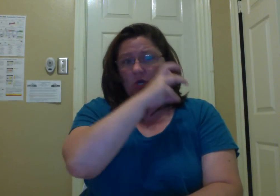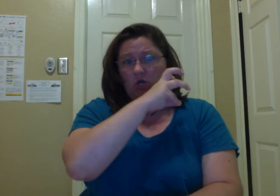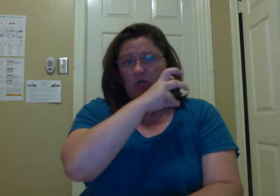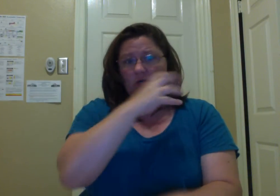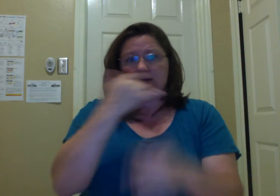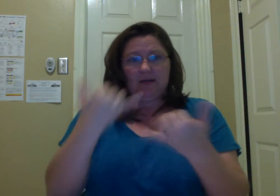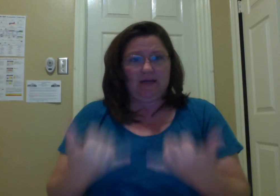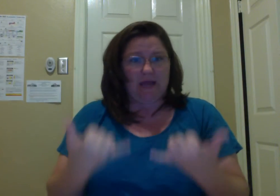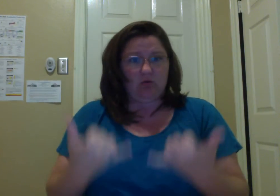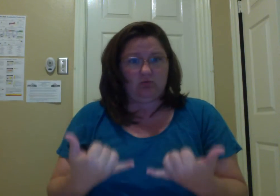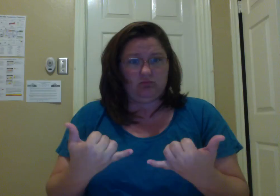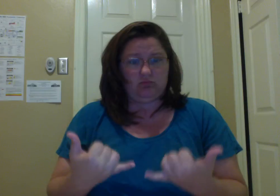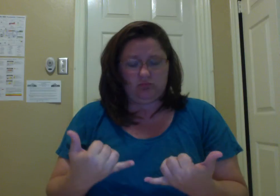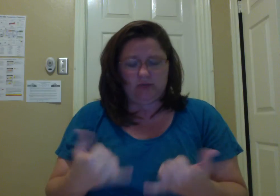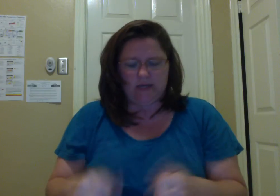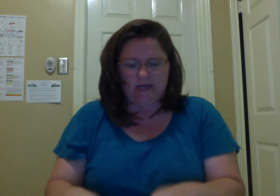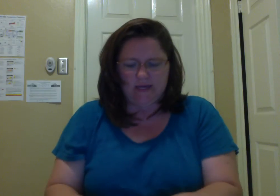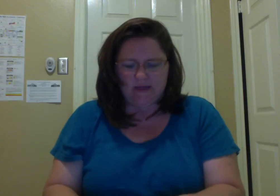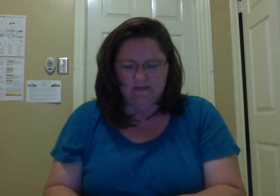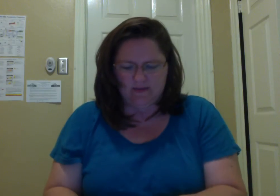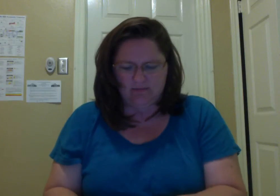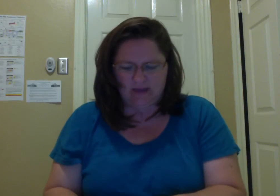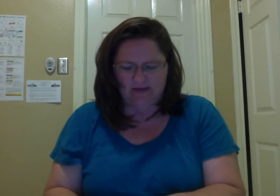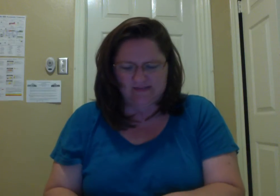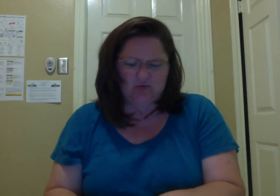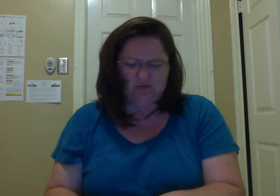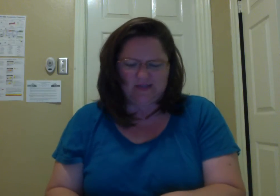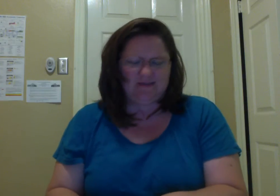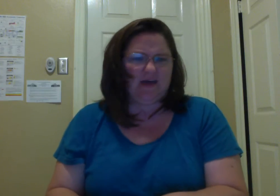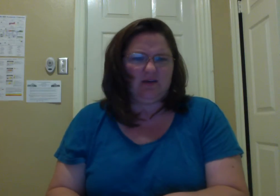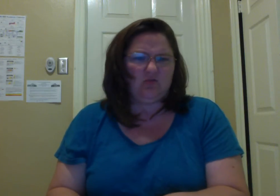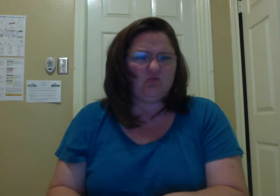weird now. Okay? Then Max says, who said that? Who's